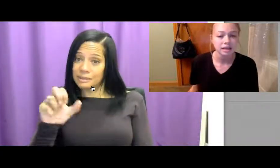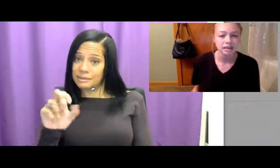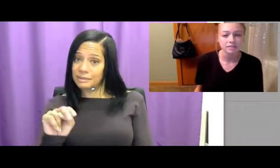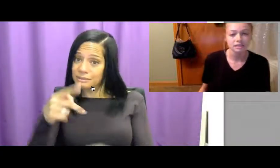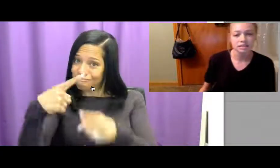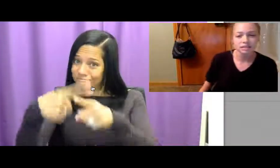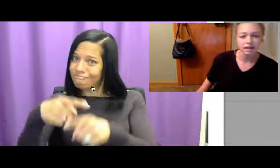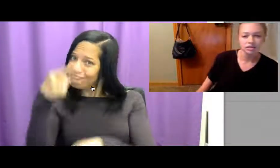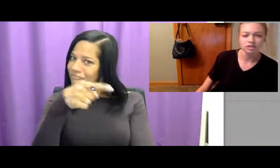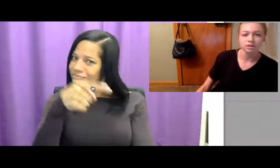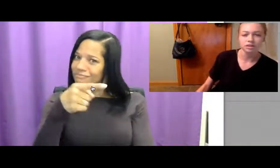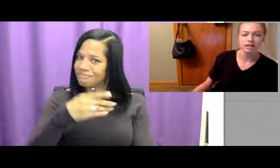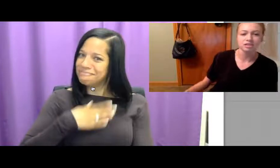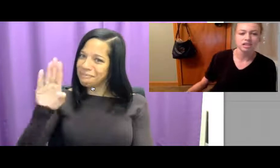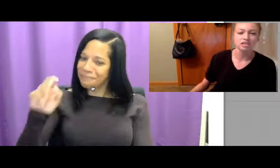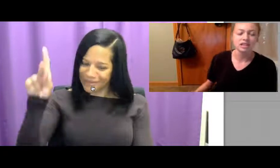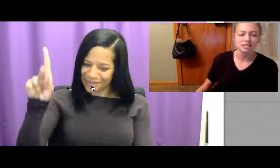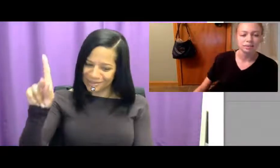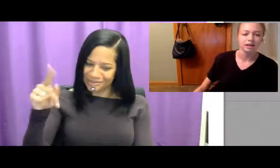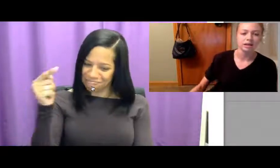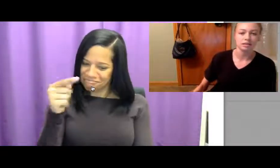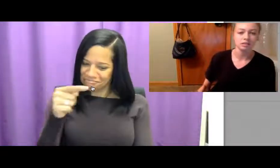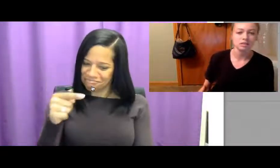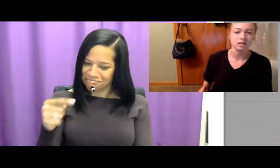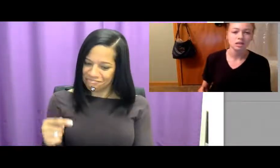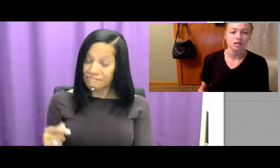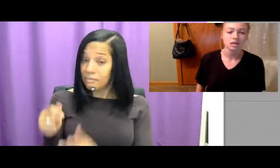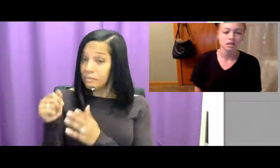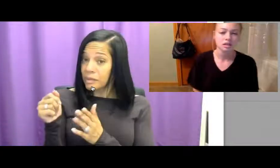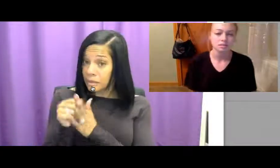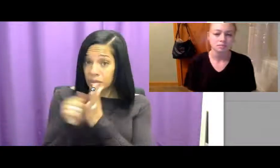Preston and Livingston Avenue on that intersection. That's the bank I use.